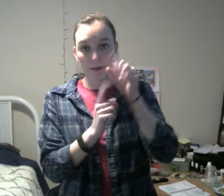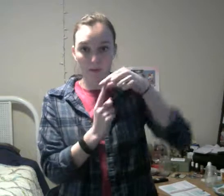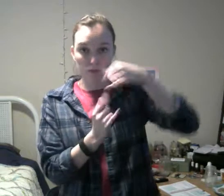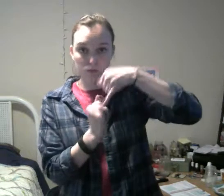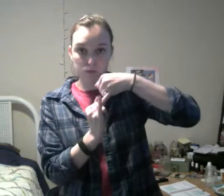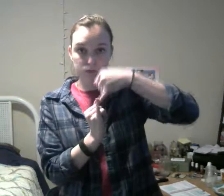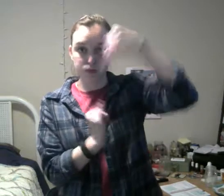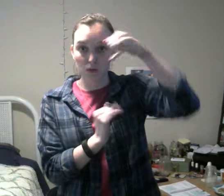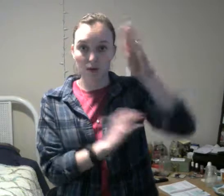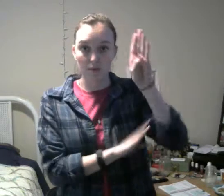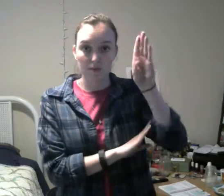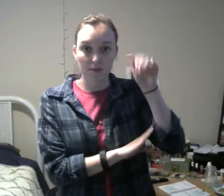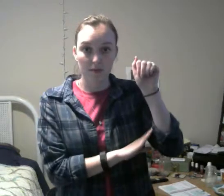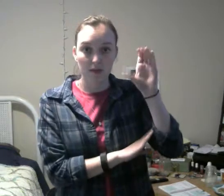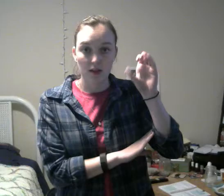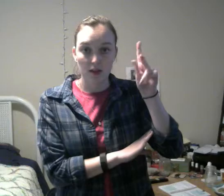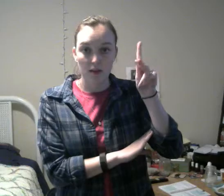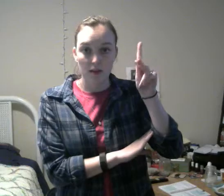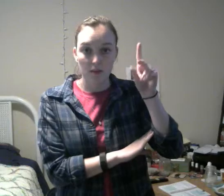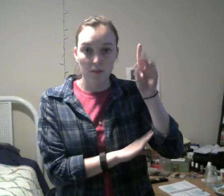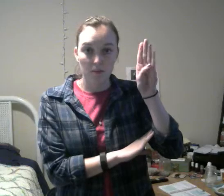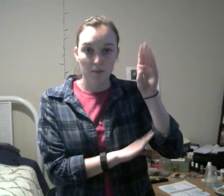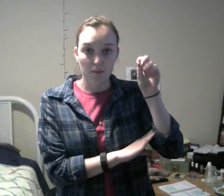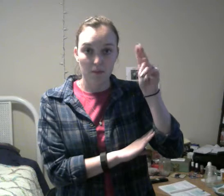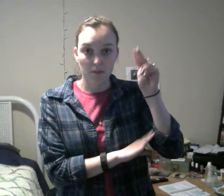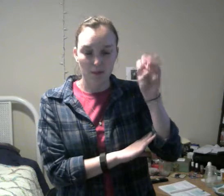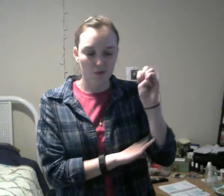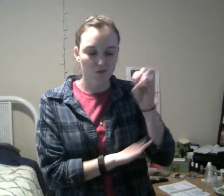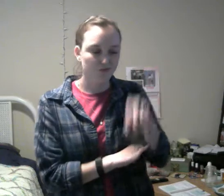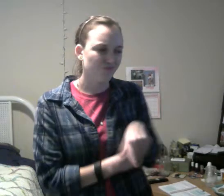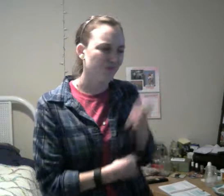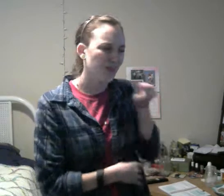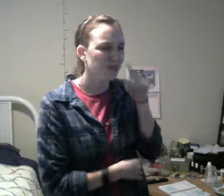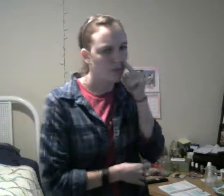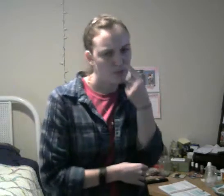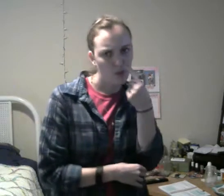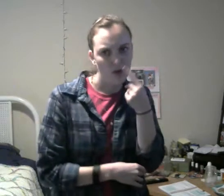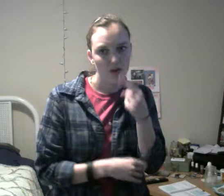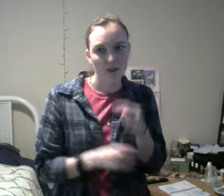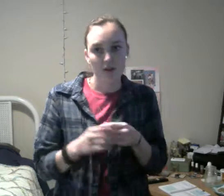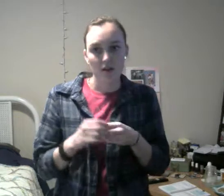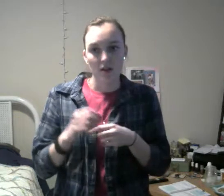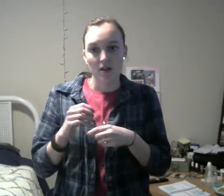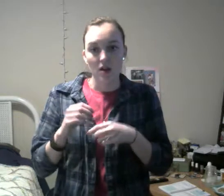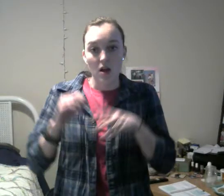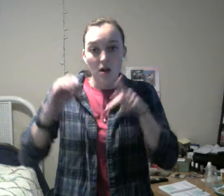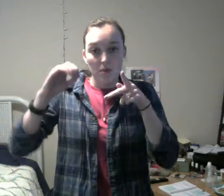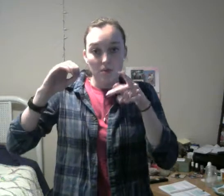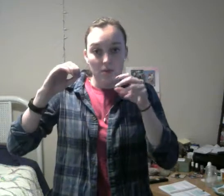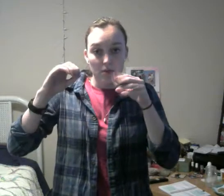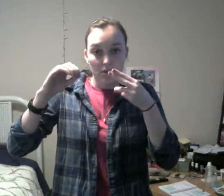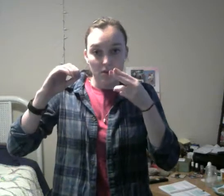backbone. It's relatively boring. It's simply a phosphate group attached to a sugar, phosphate, sugar, phosphate, sugar. It repeats over and over and over